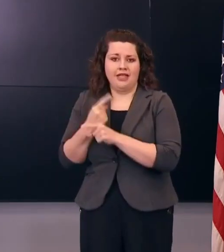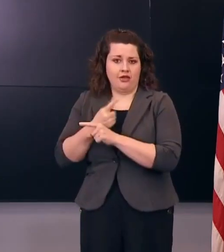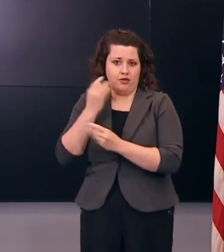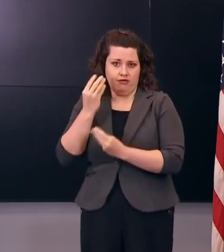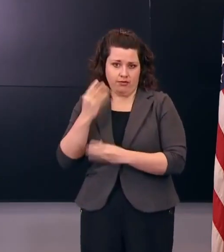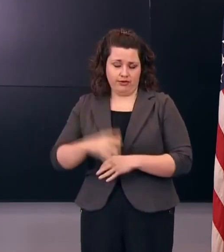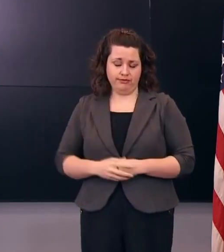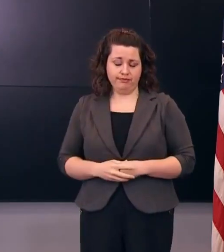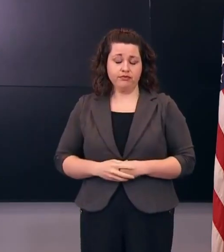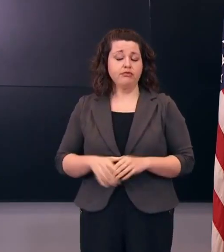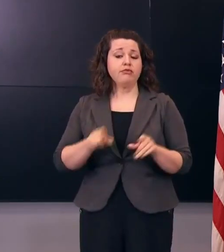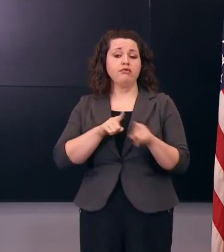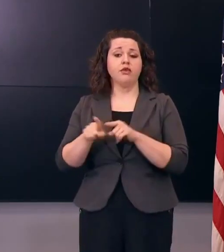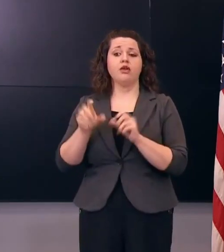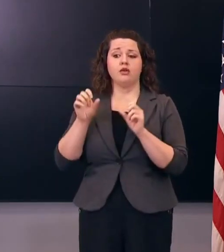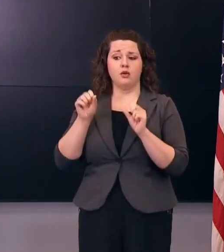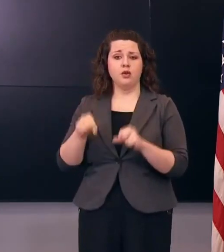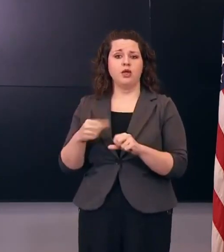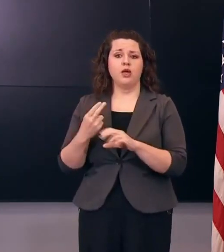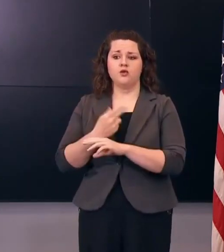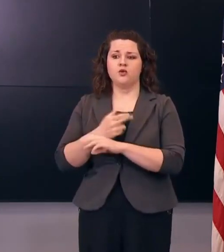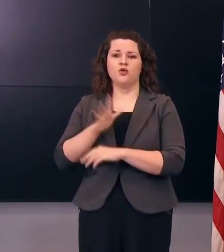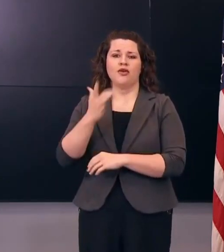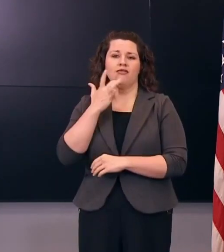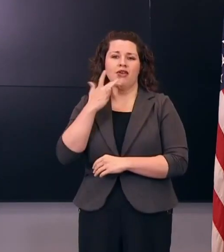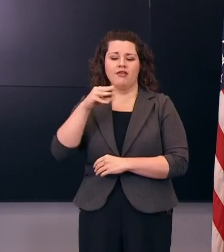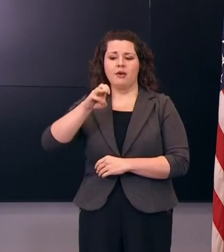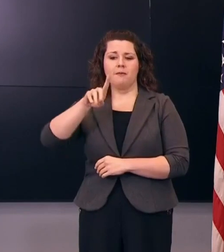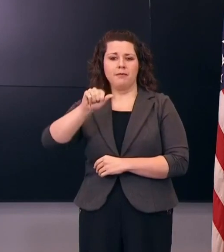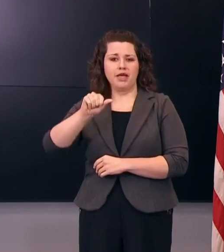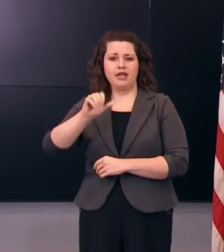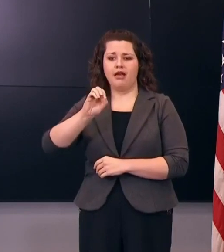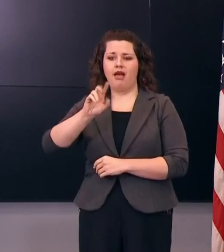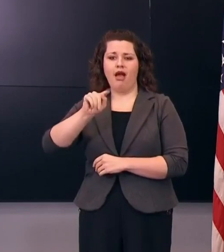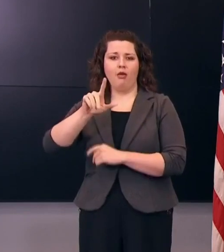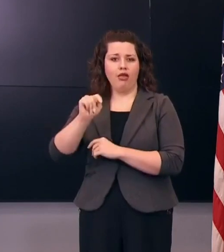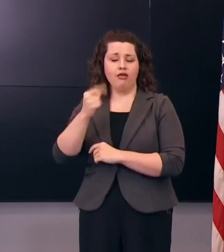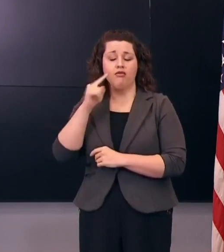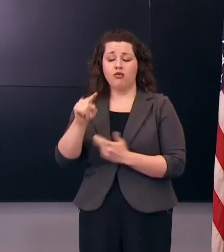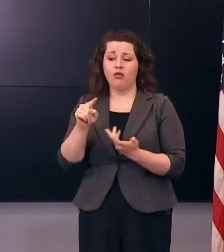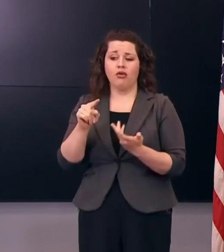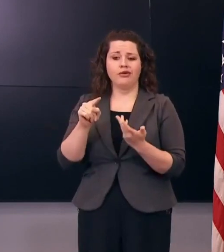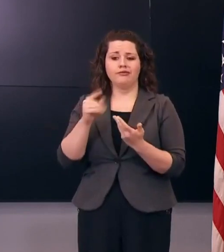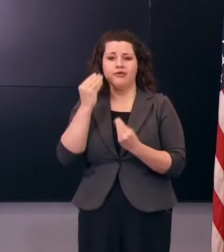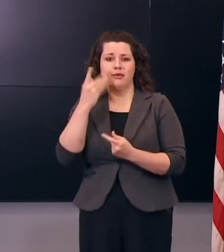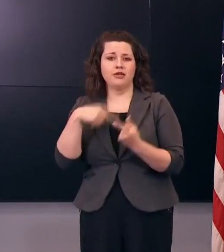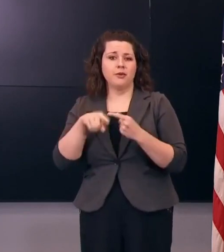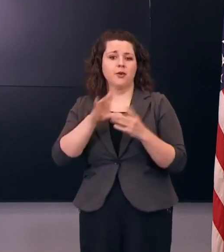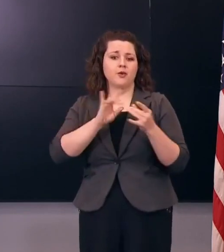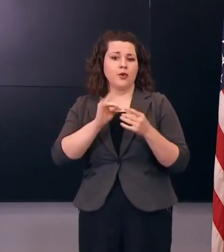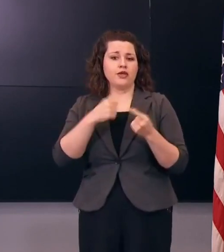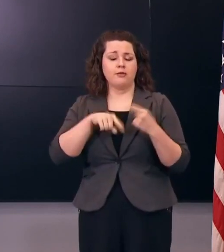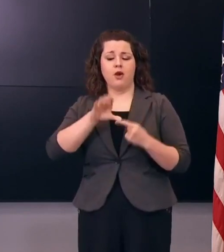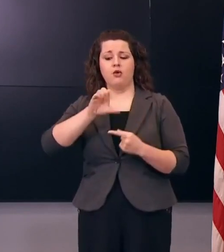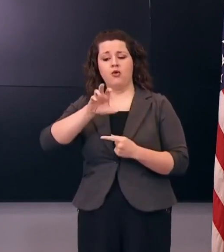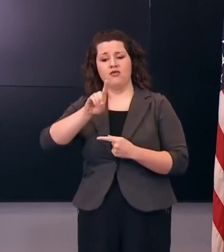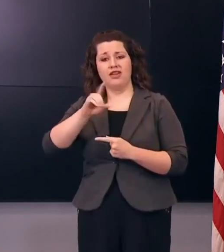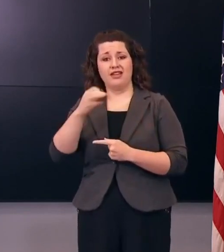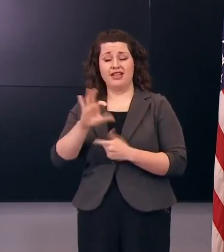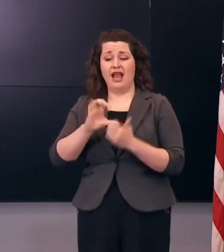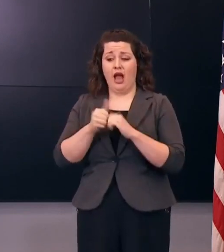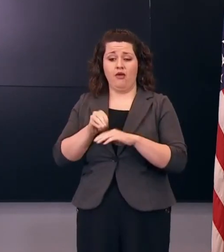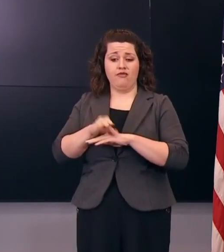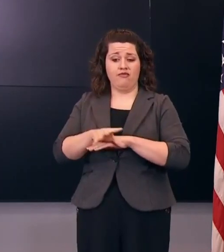information. You can also tap into your favorite media outlets for information and stories about COVID-19 and how it's affecting